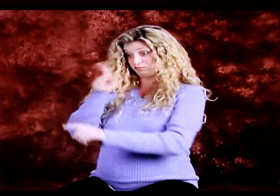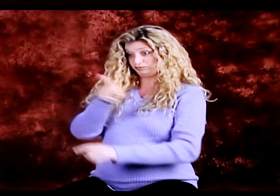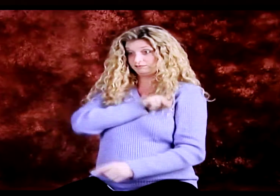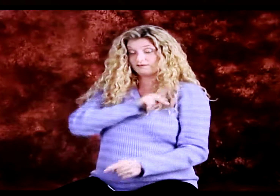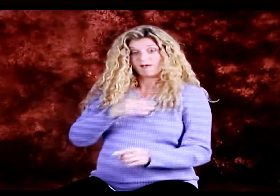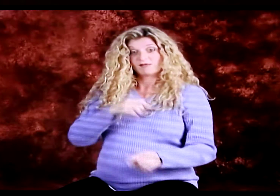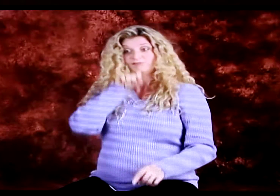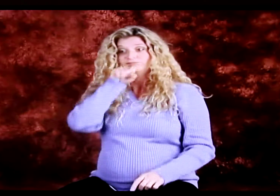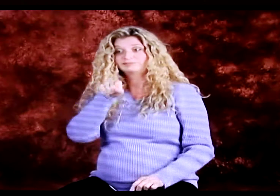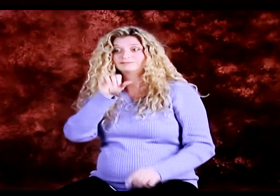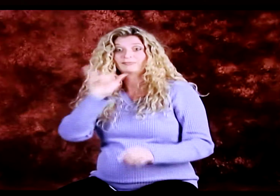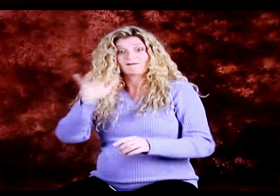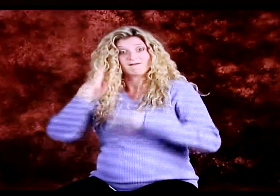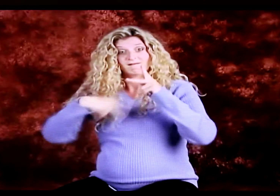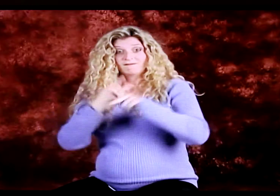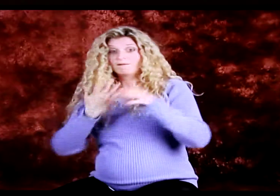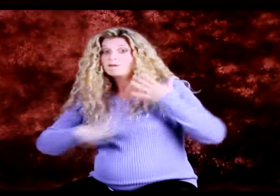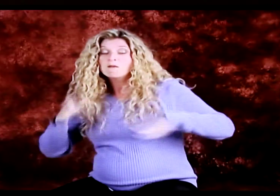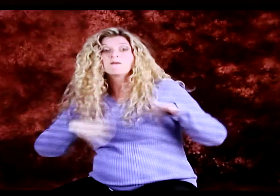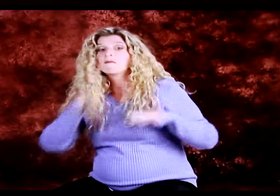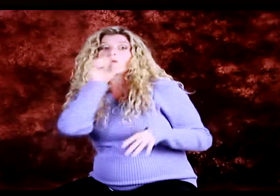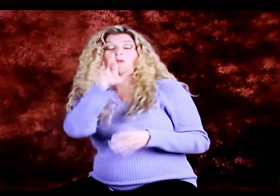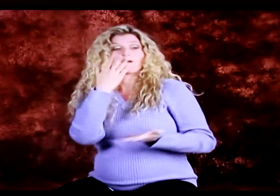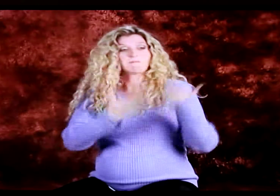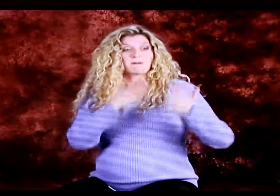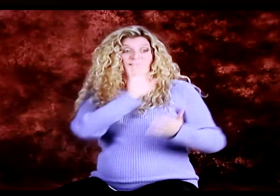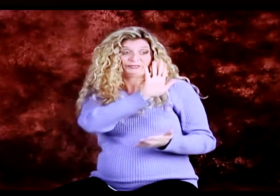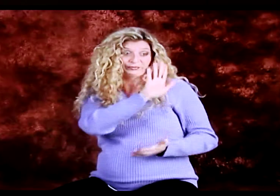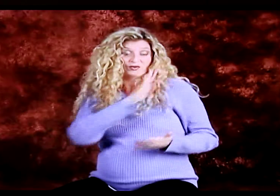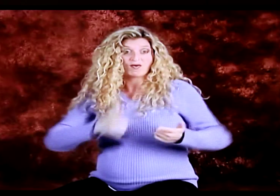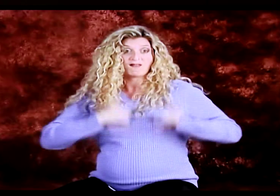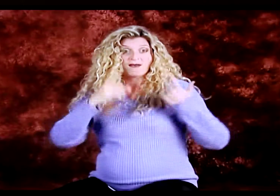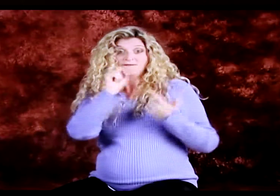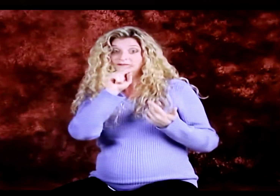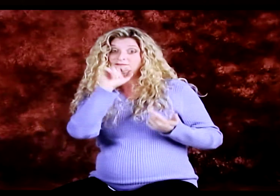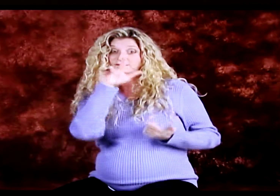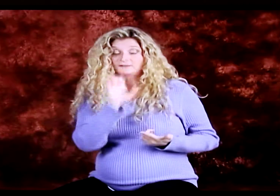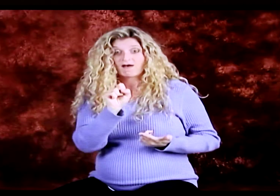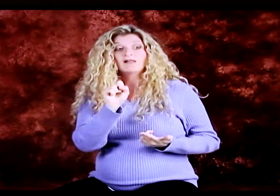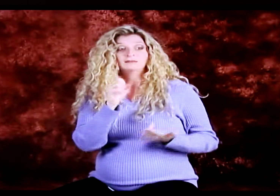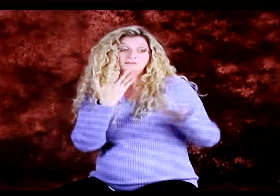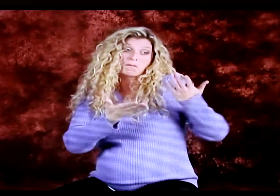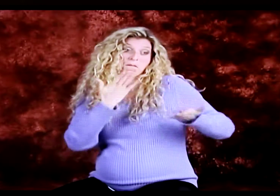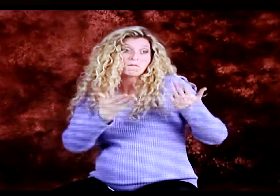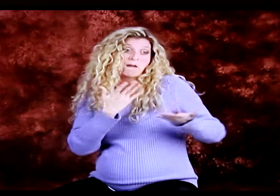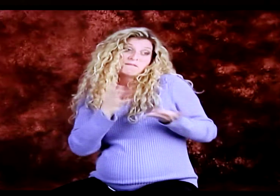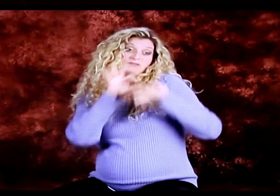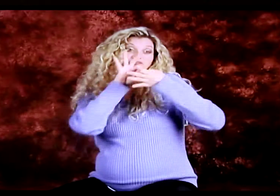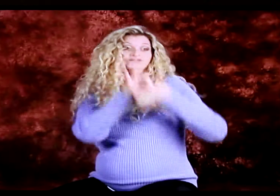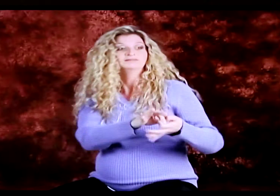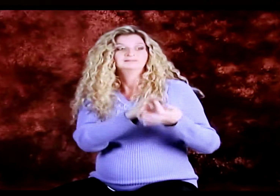it's all different reasons. Maybe it's their personal style, they like that. Maybe it fits their lifestyle.